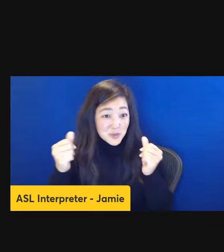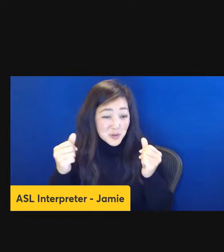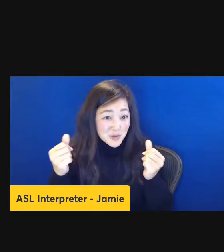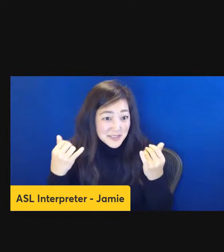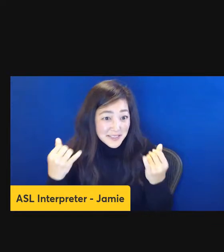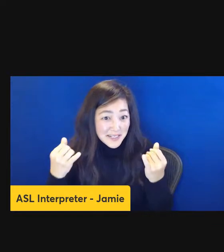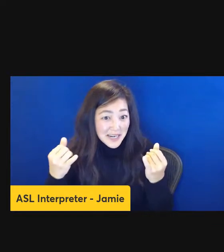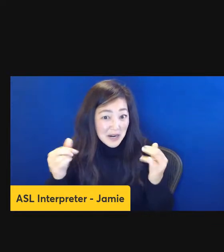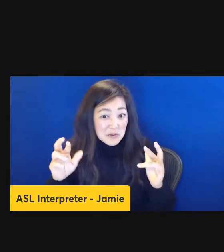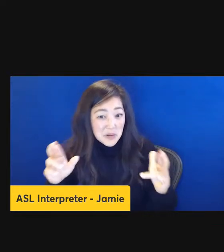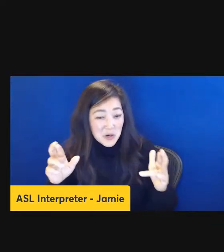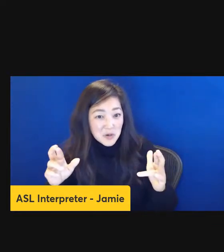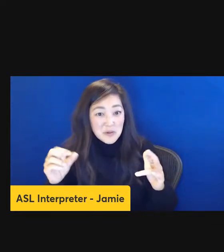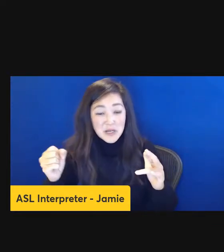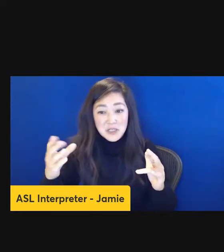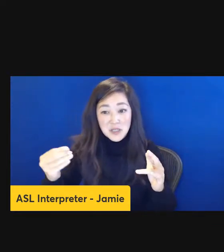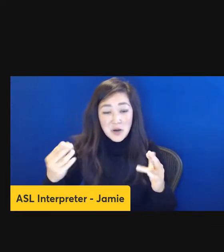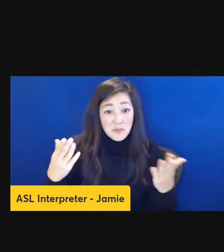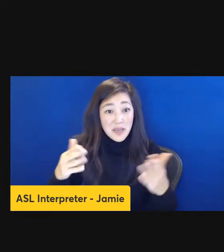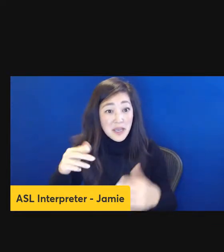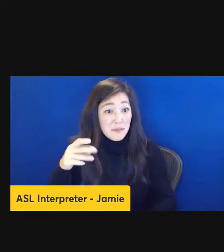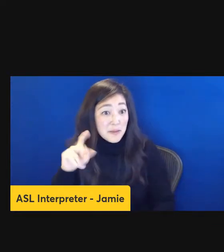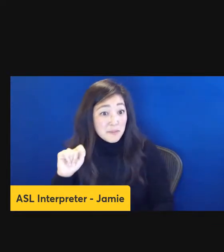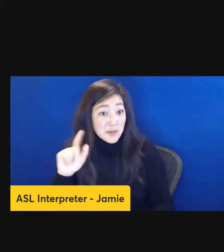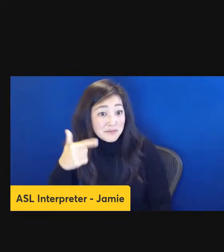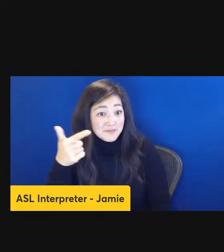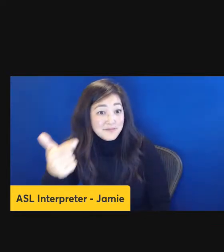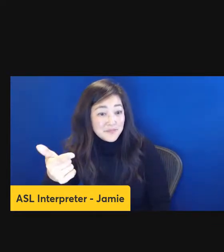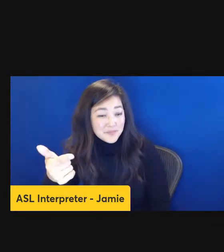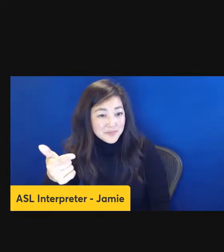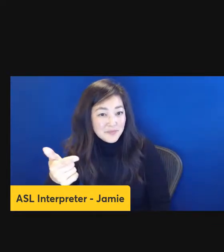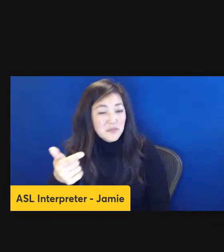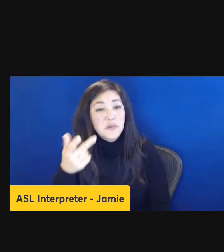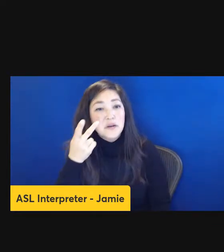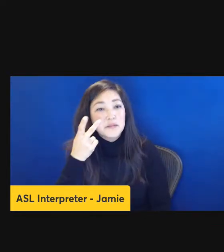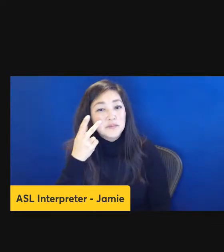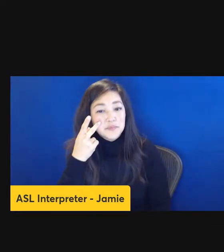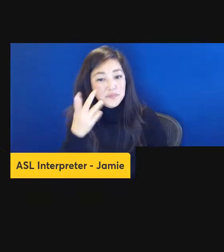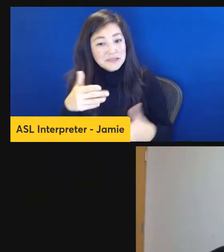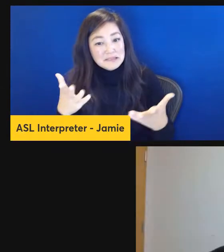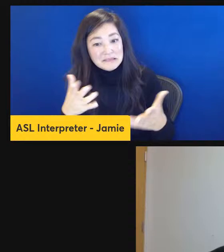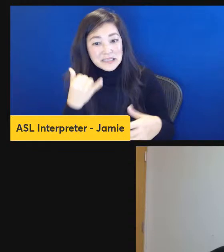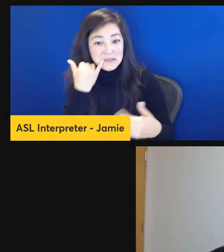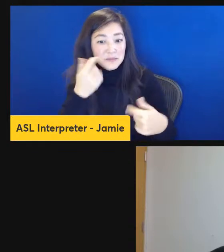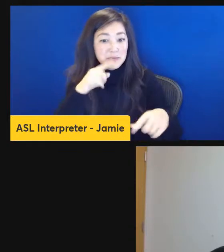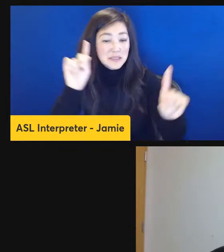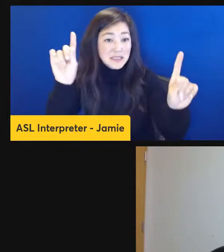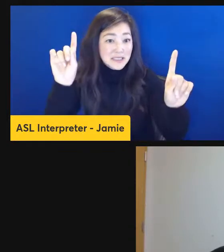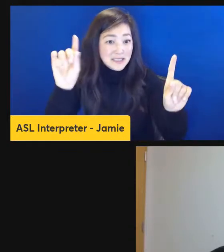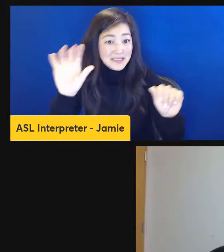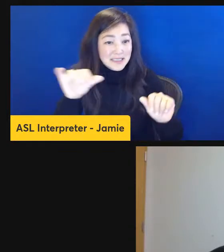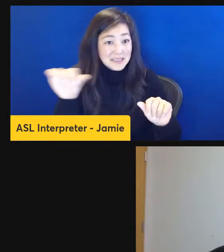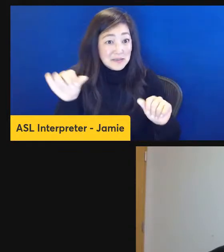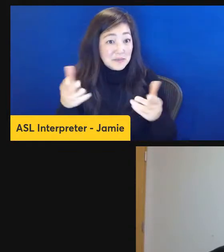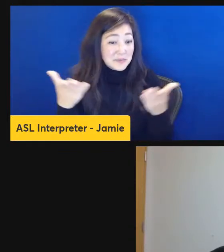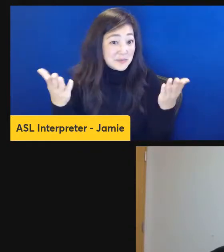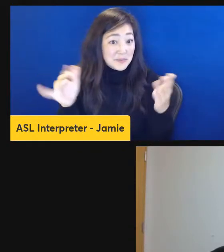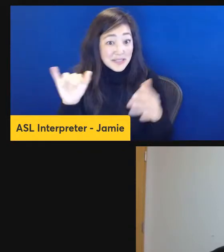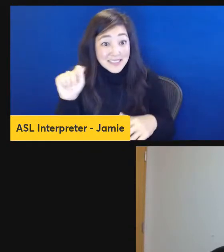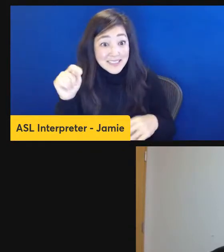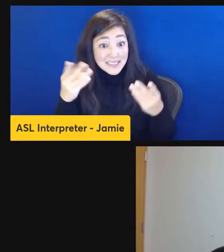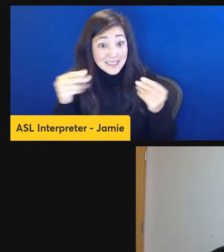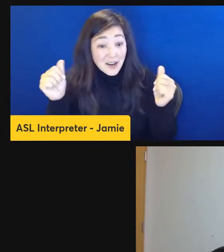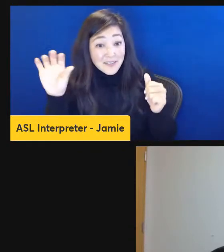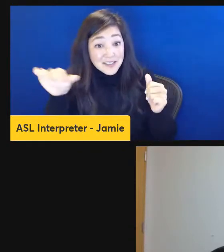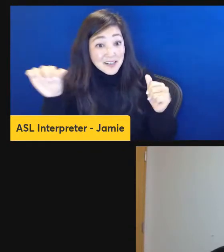now. So maybe Pat, back to you, and let's see how we're going there with the IT front. Any luck?